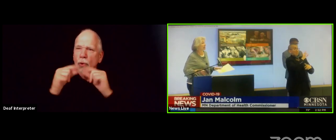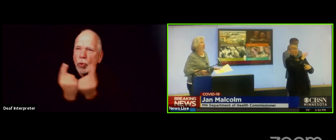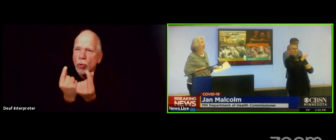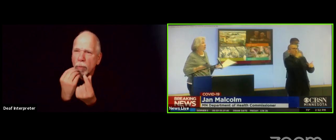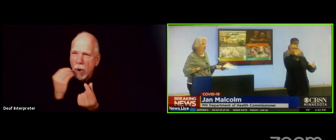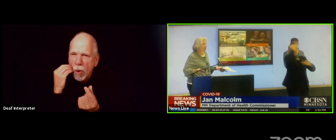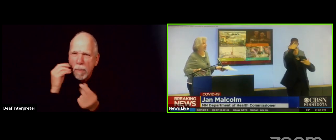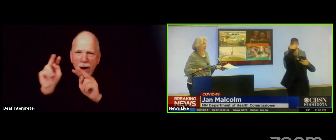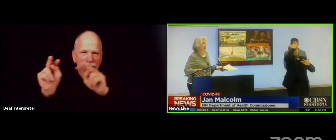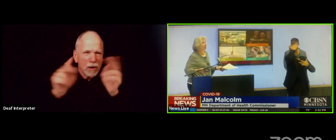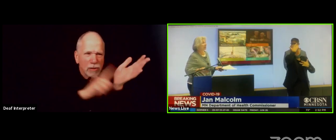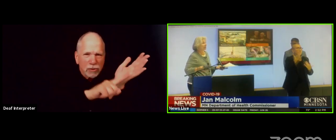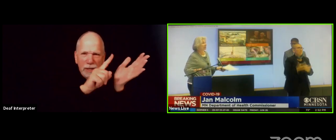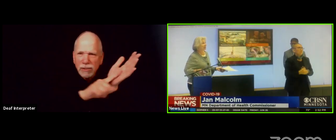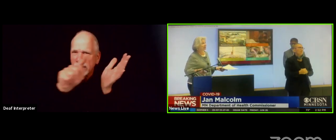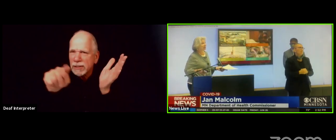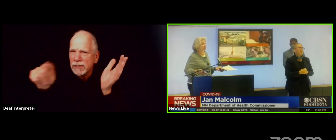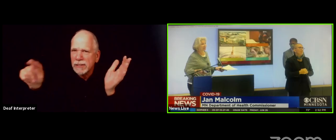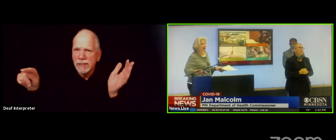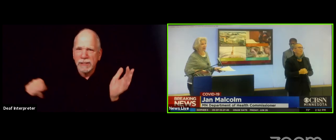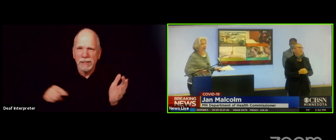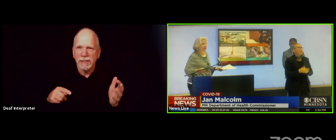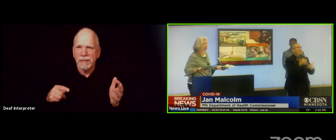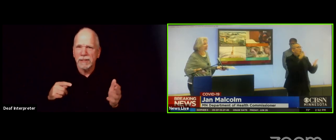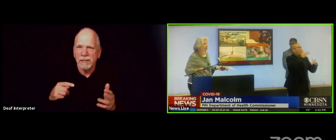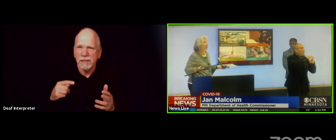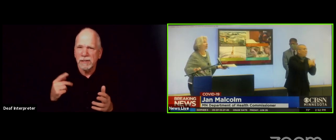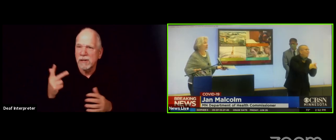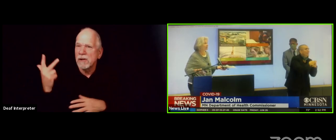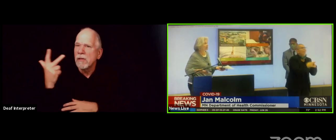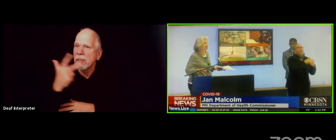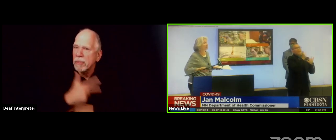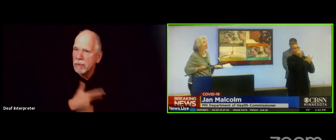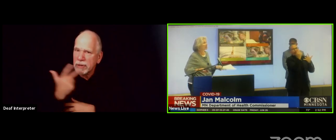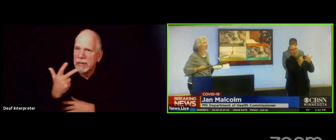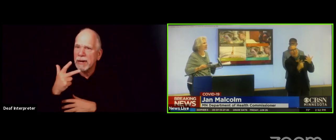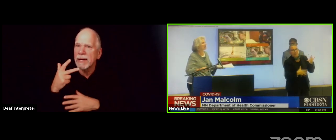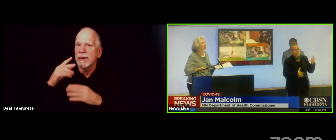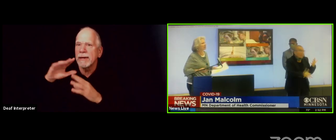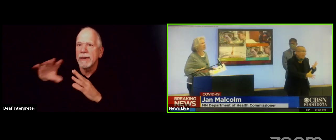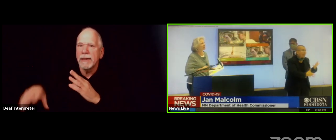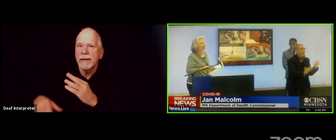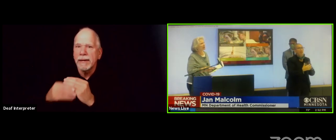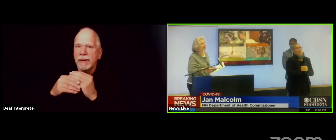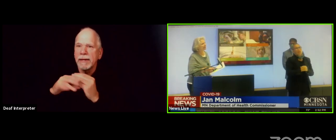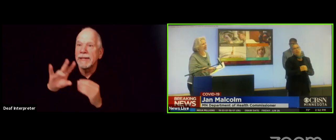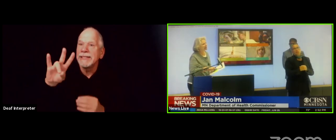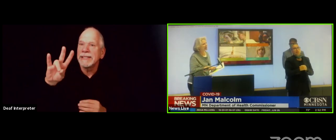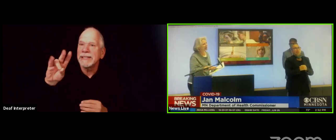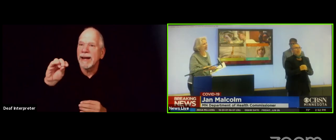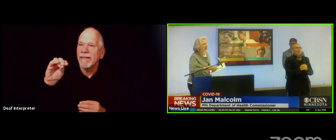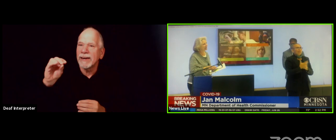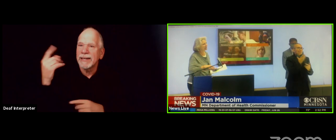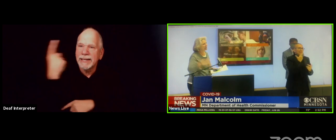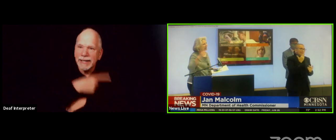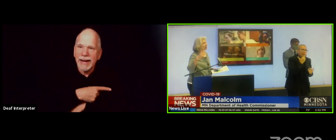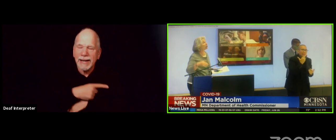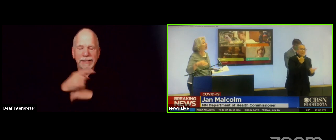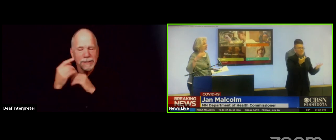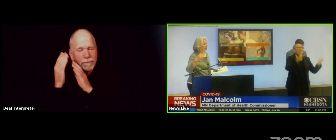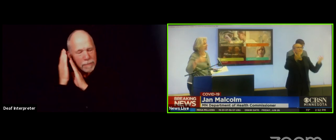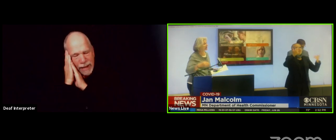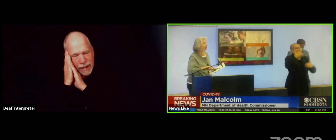like obesity being a risk factor and pregnancy. So the CDC continues to advise on